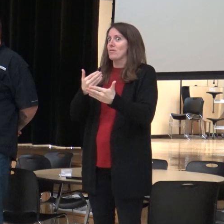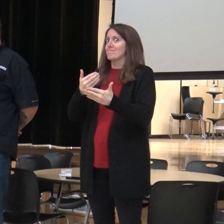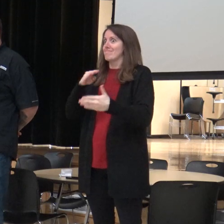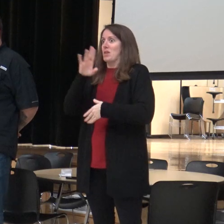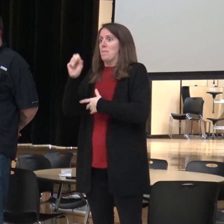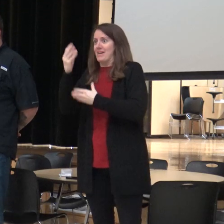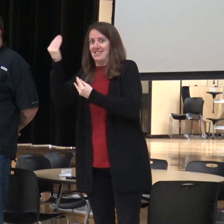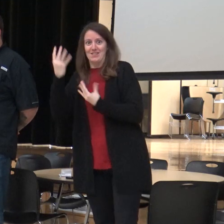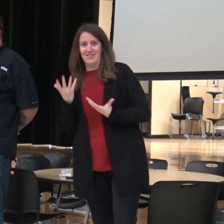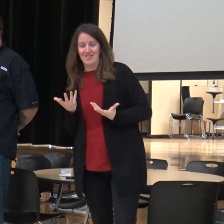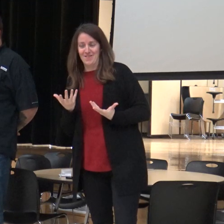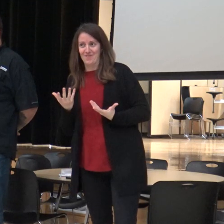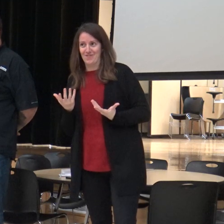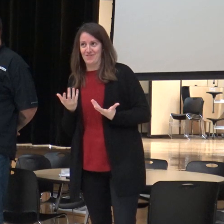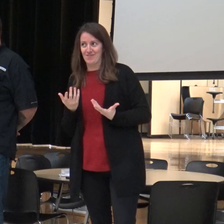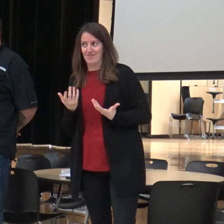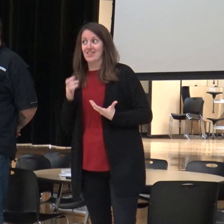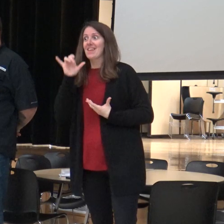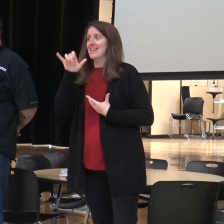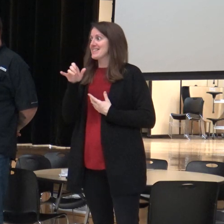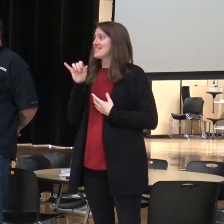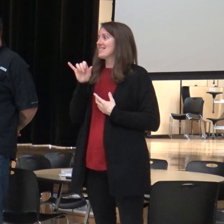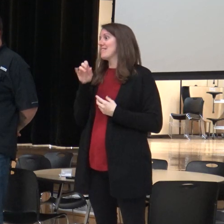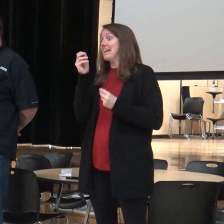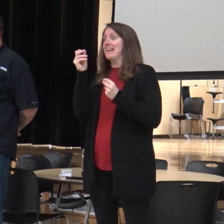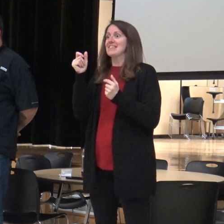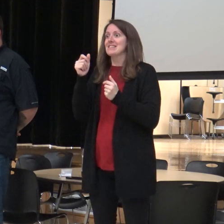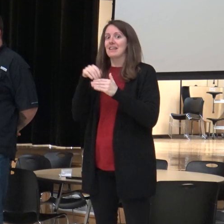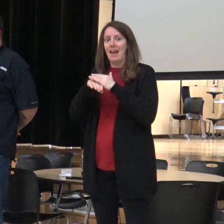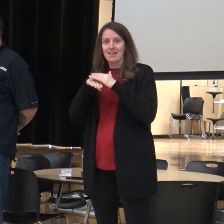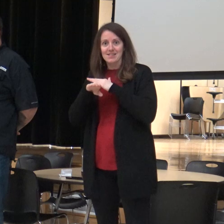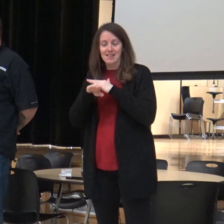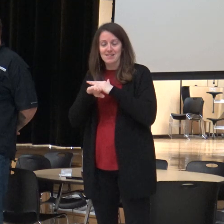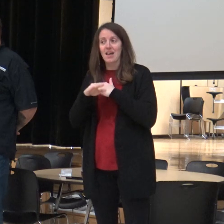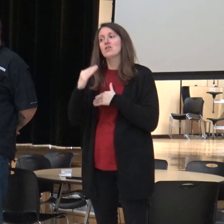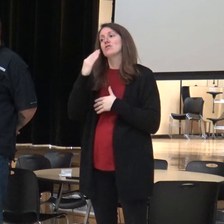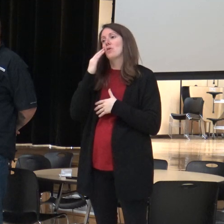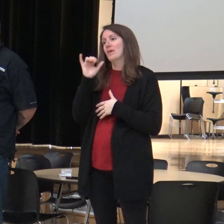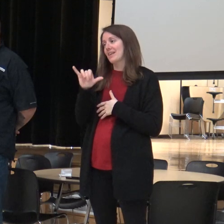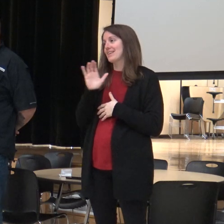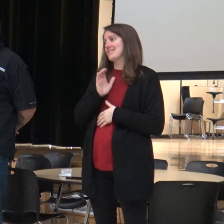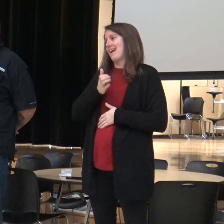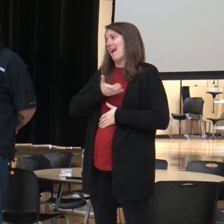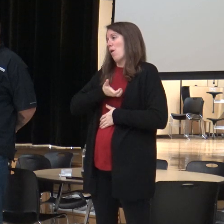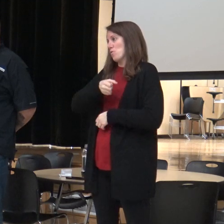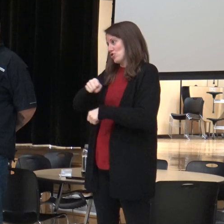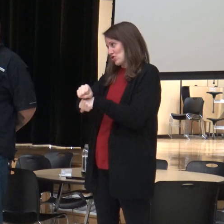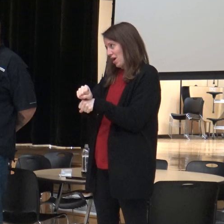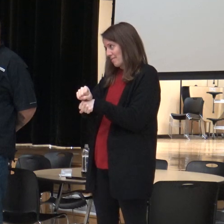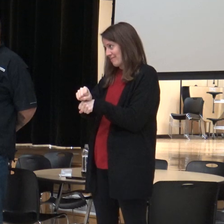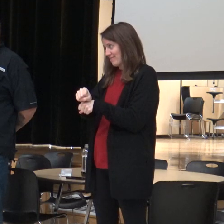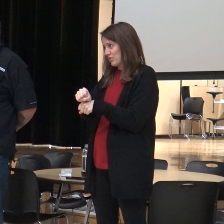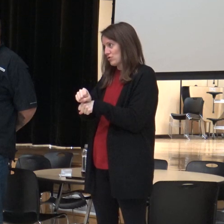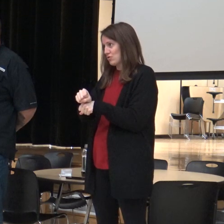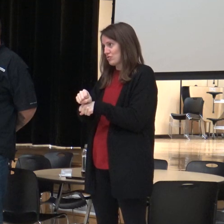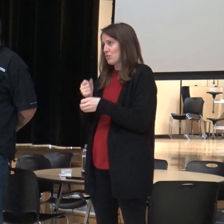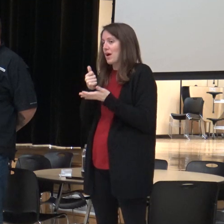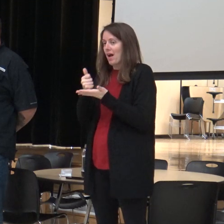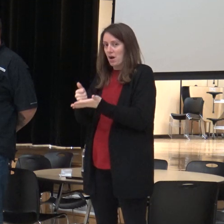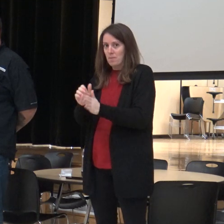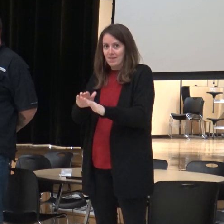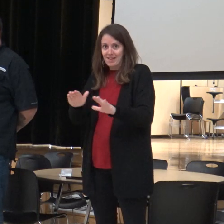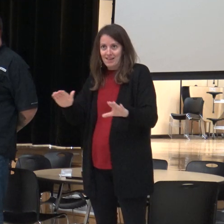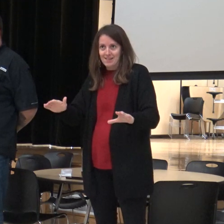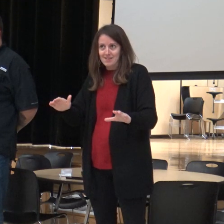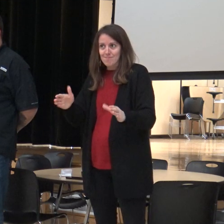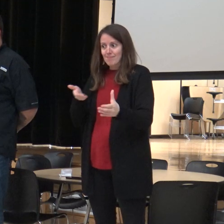having. And knowing that, it's our job to kind of help them sift through it and take care of it and ask them those questions. But really, the answer to that